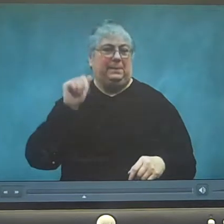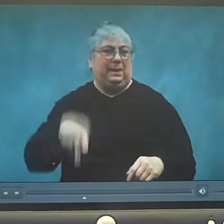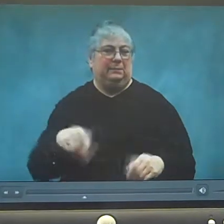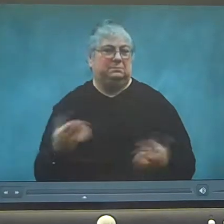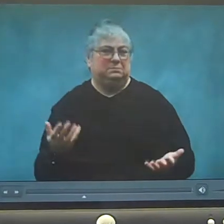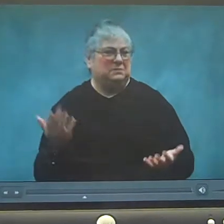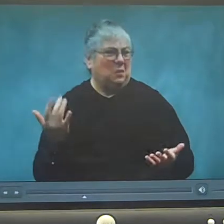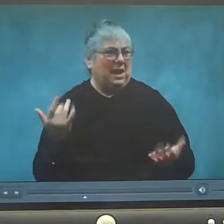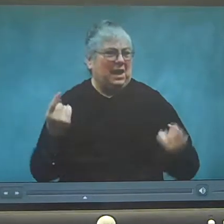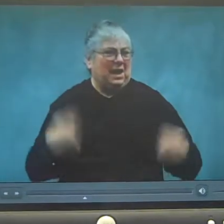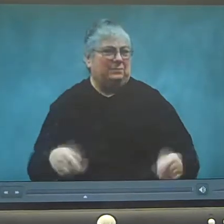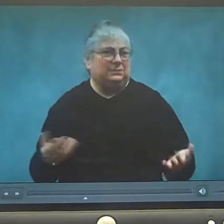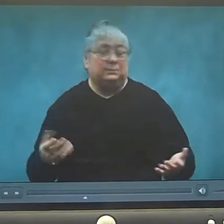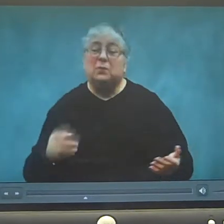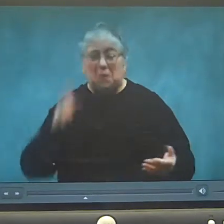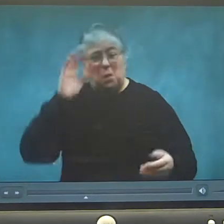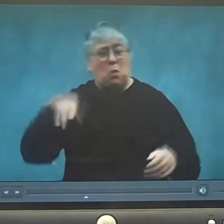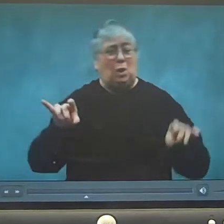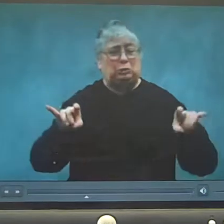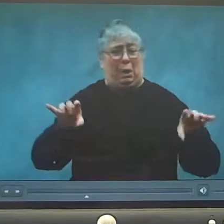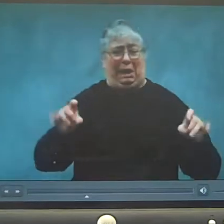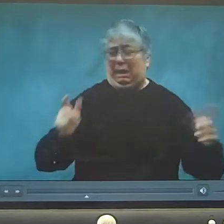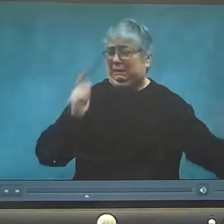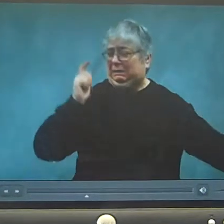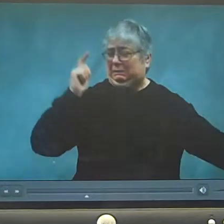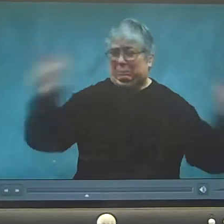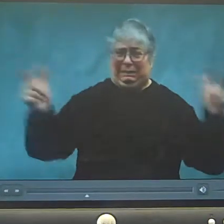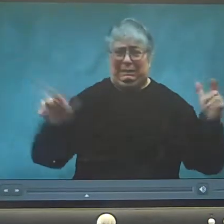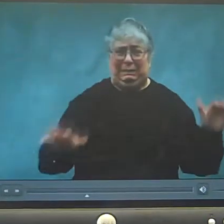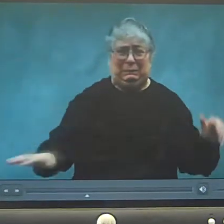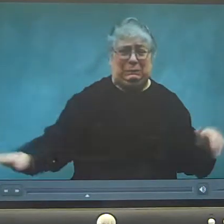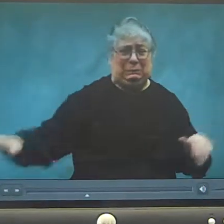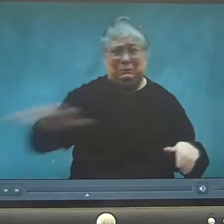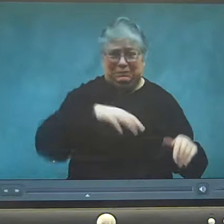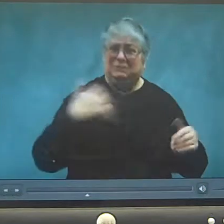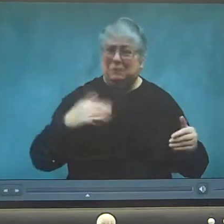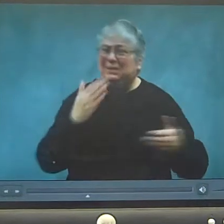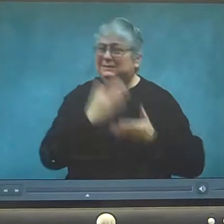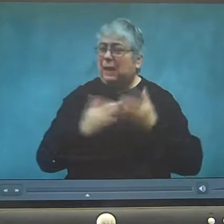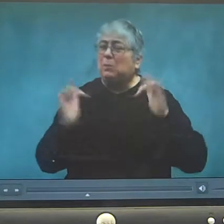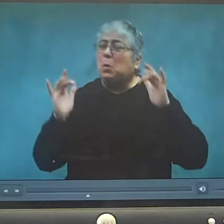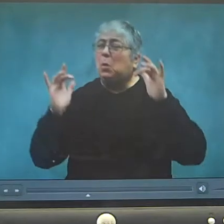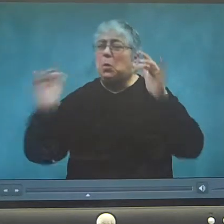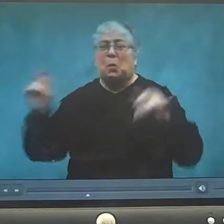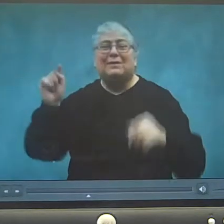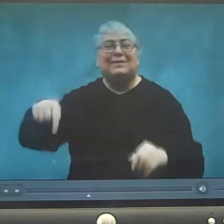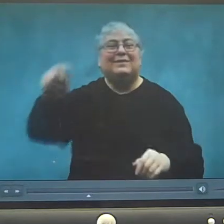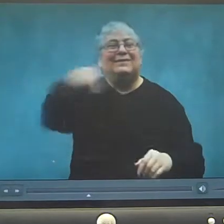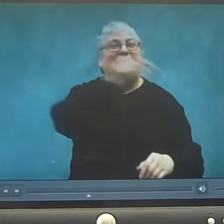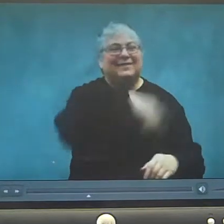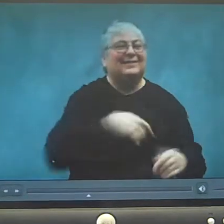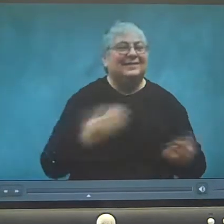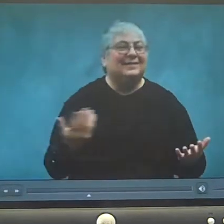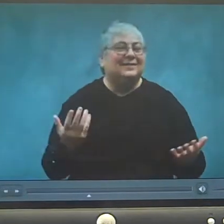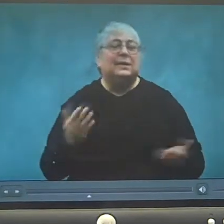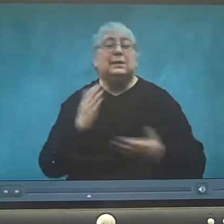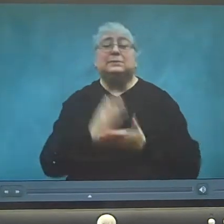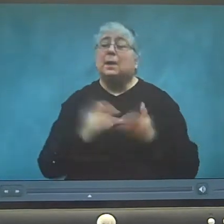roadmap in Australia, and you all know that Australia is huge, and it's very